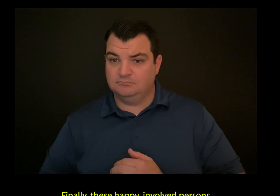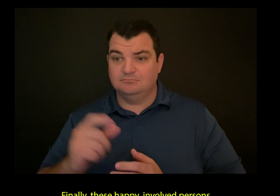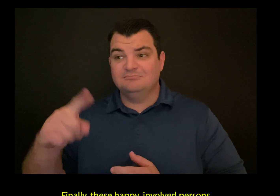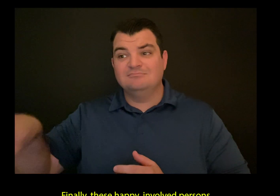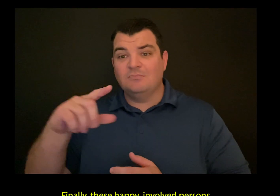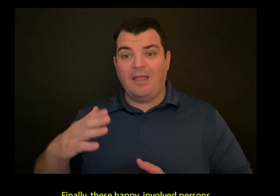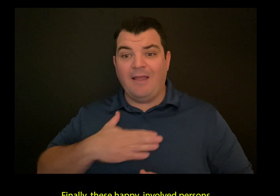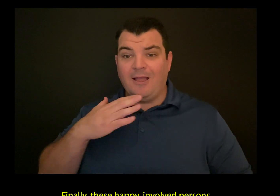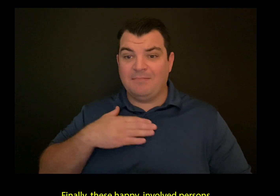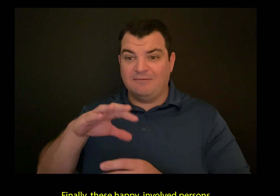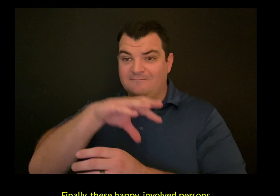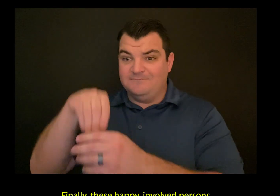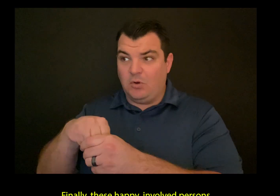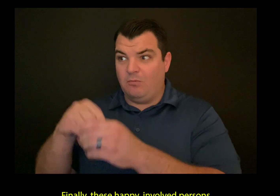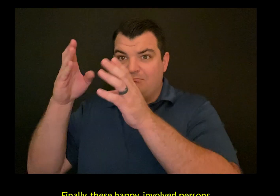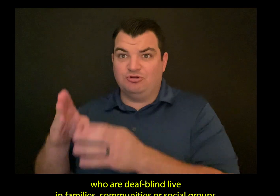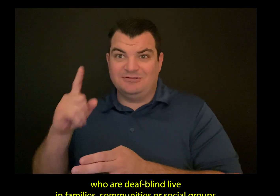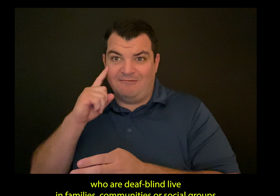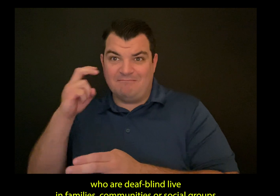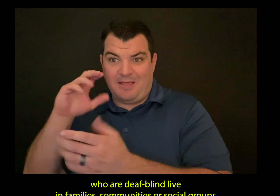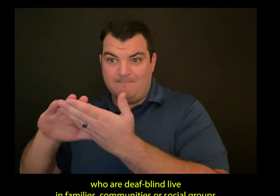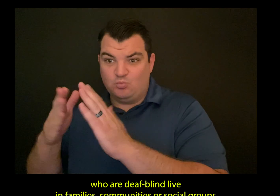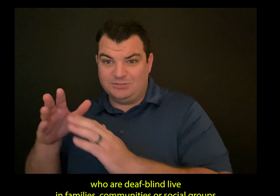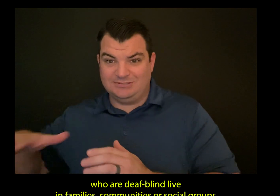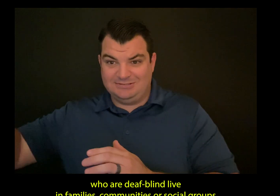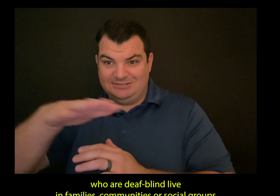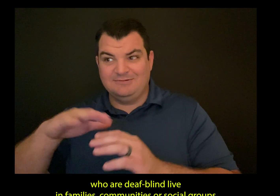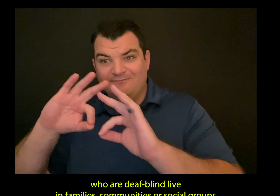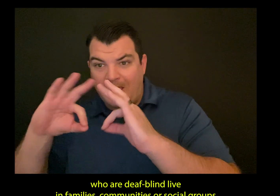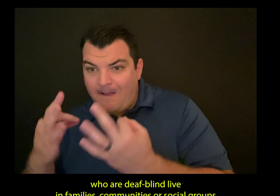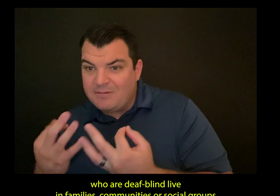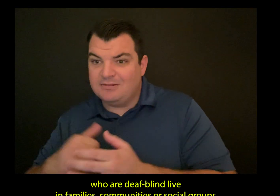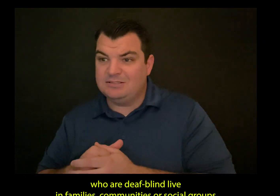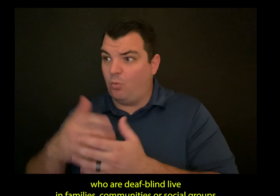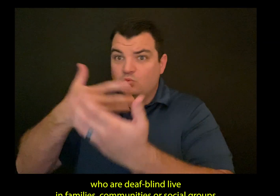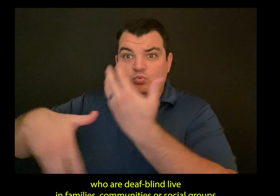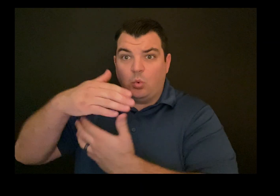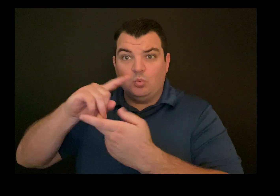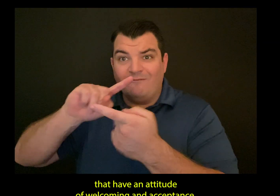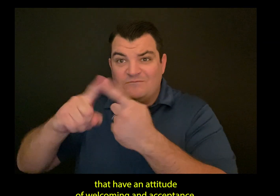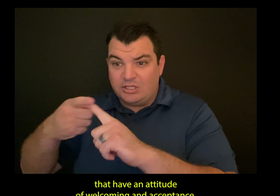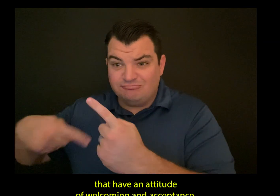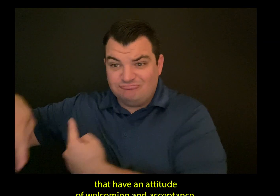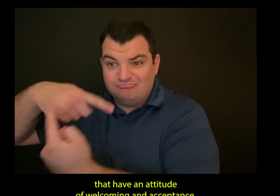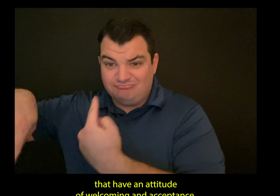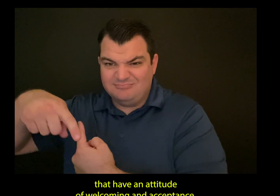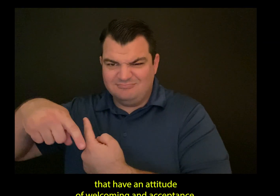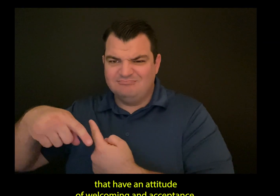Finally, these happy, involved persons who are deafblind live in families, communities, or social groups that have an attitude of welcoming